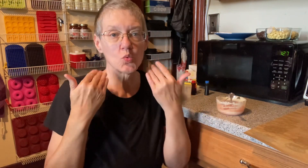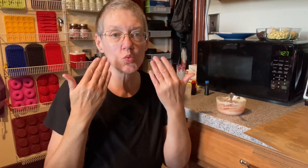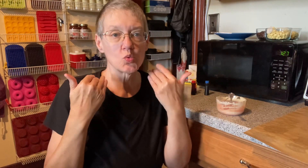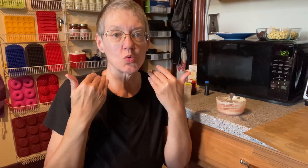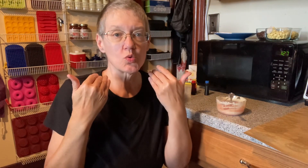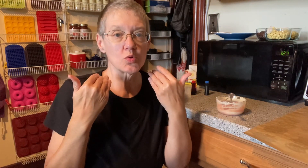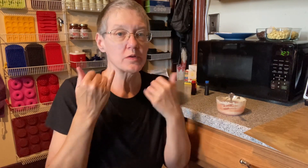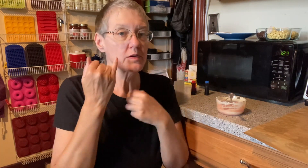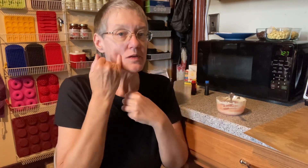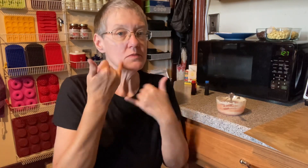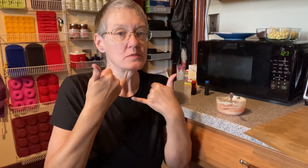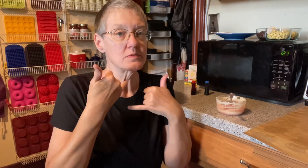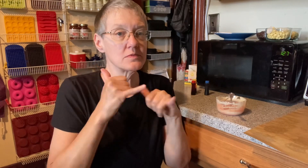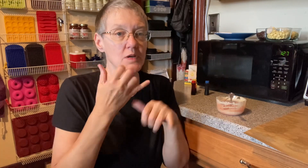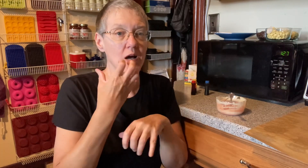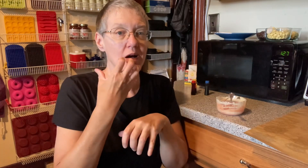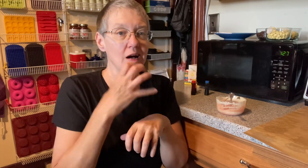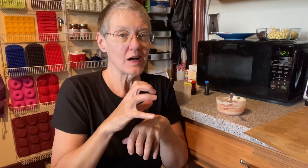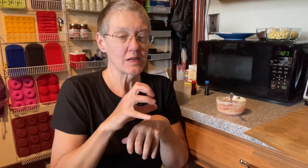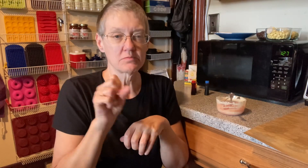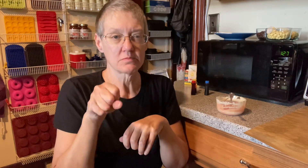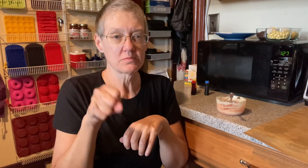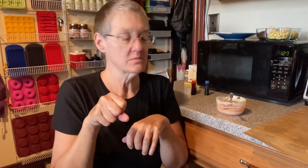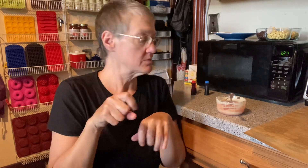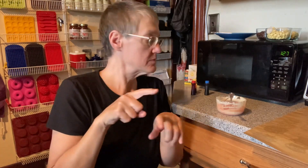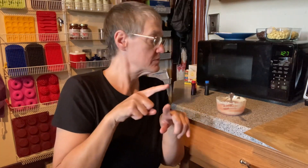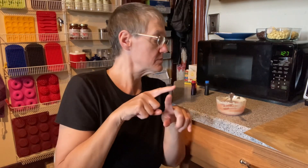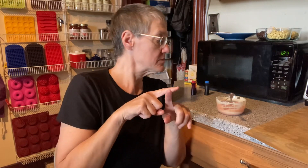was already cool. If it'd still been hot and I added the coloring,